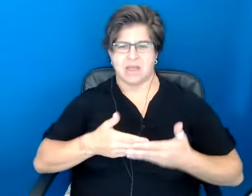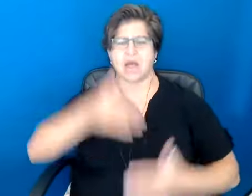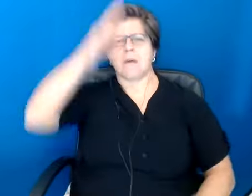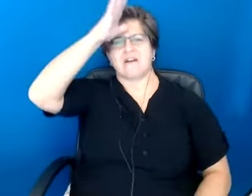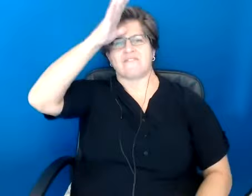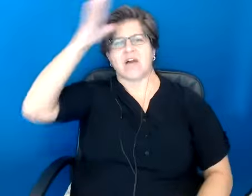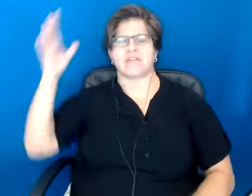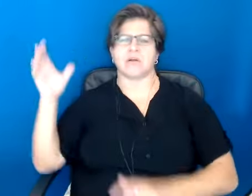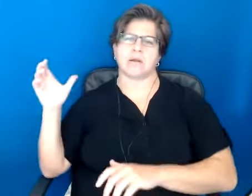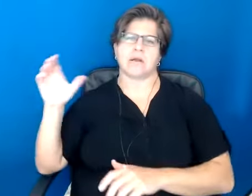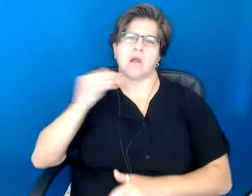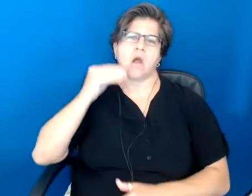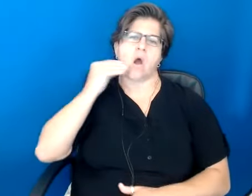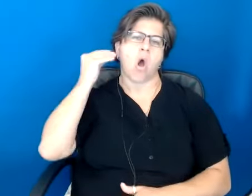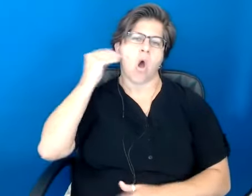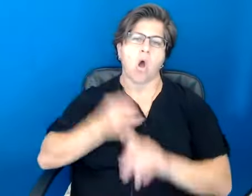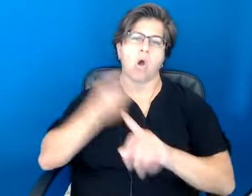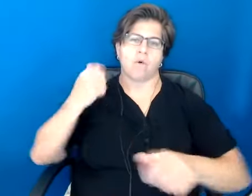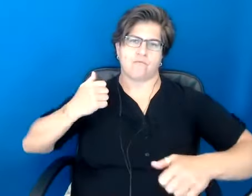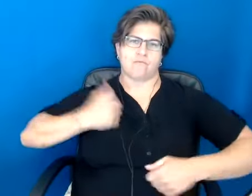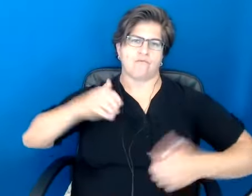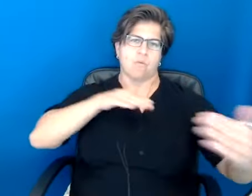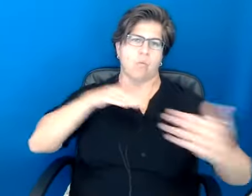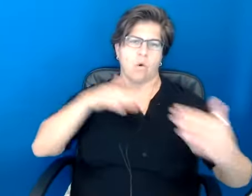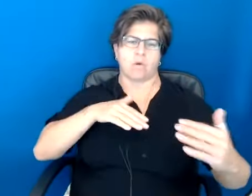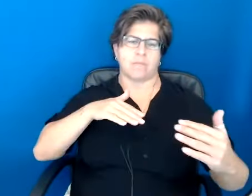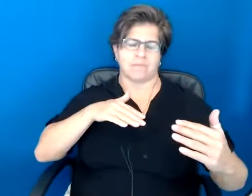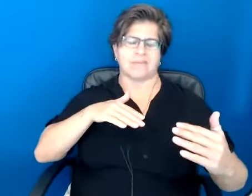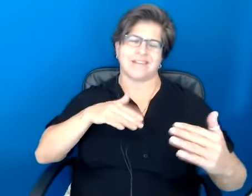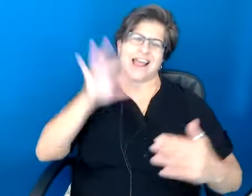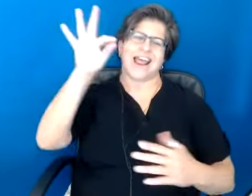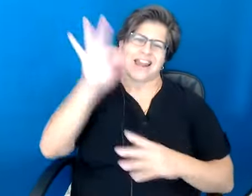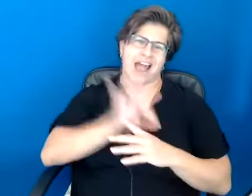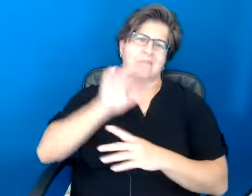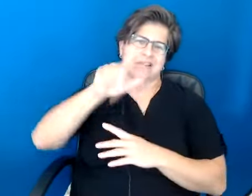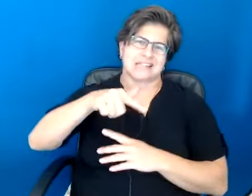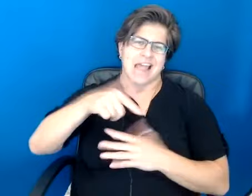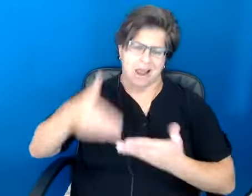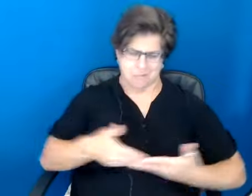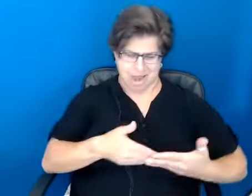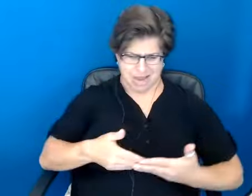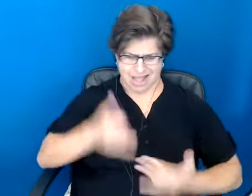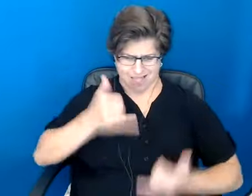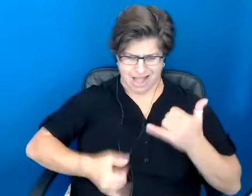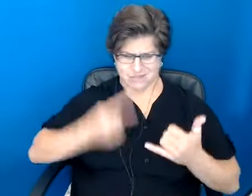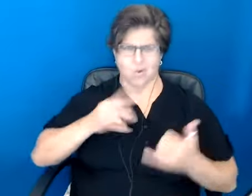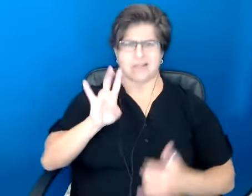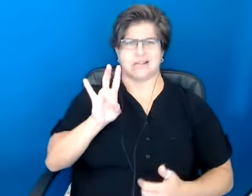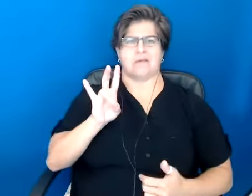baby. My father had just come back from the war after being in a prisoner war camp. Come back to the war, my mum fell